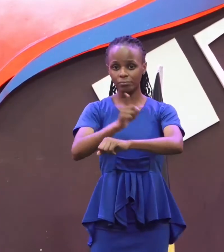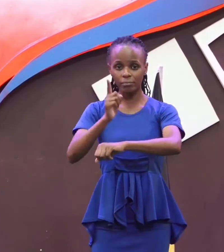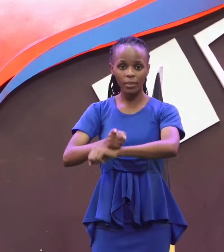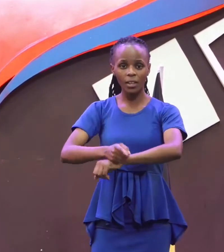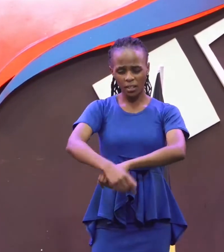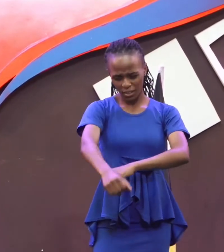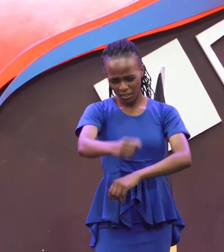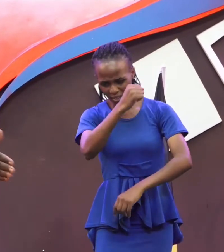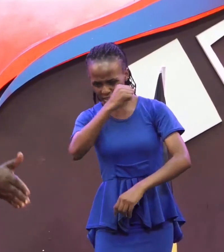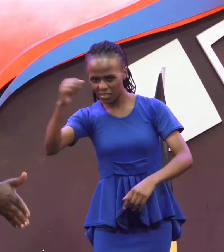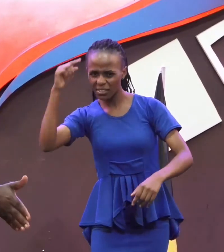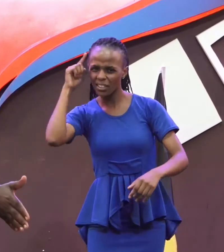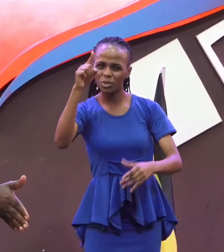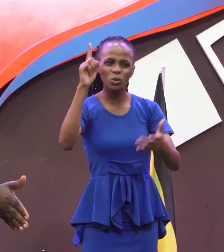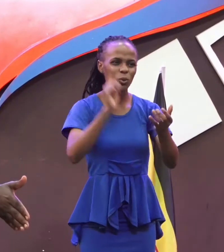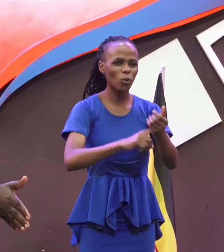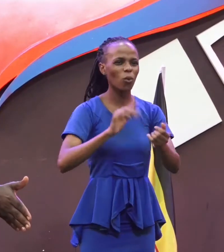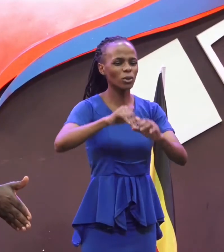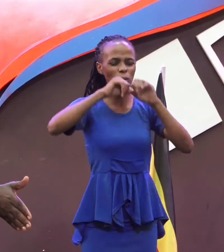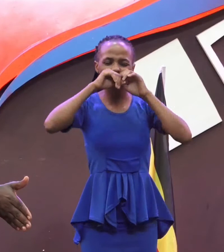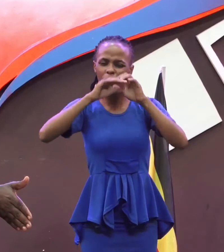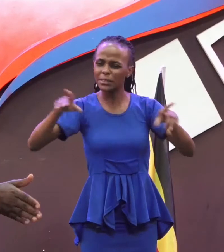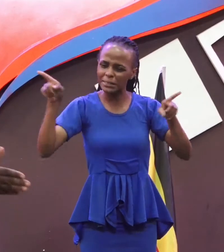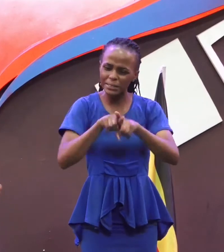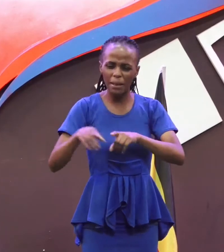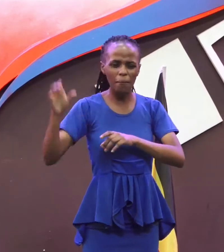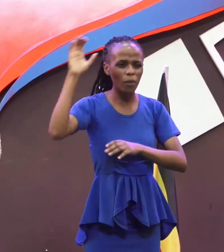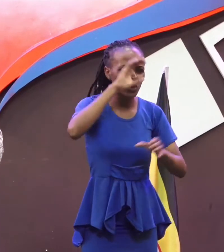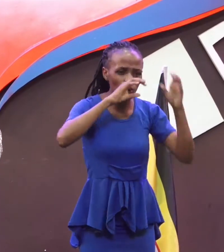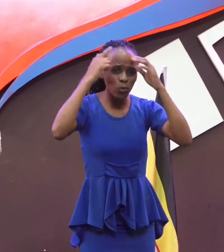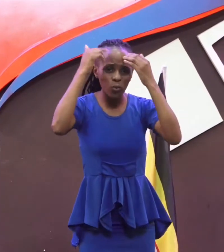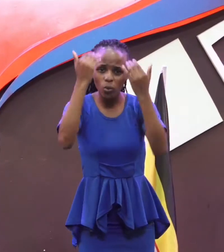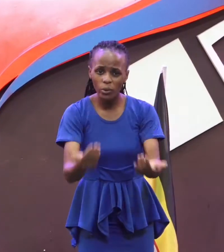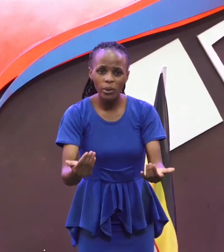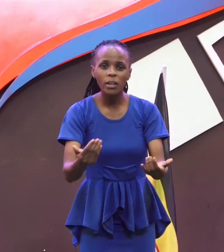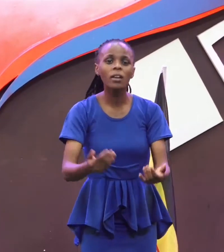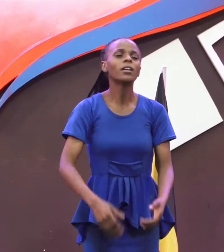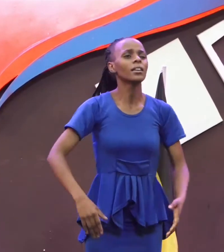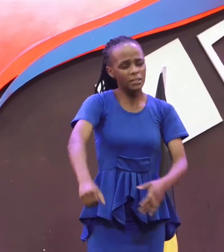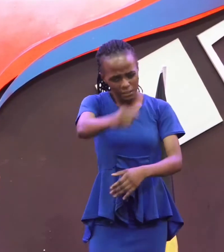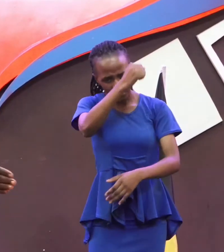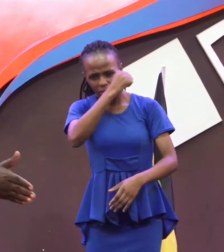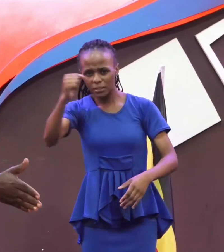a warning. The side on which you draw your blessing should be the side you